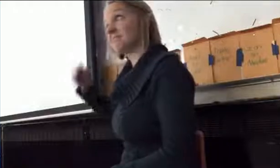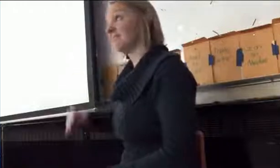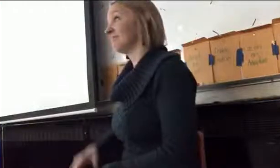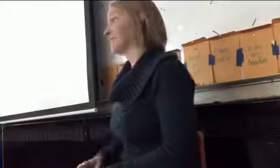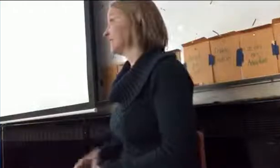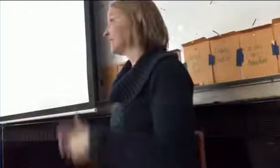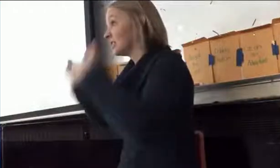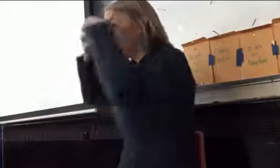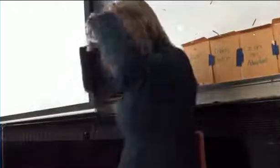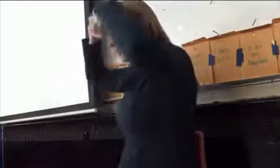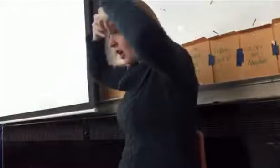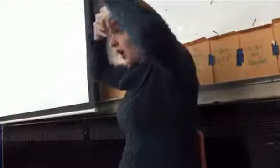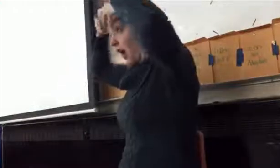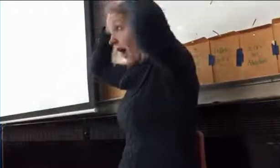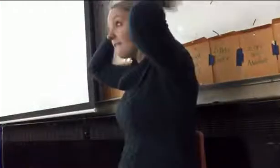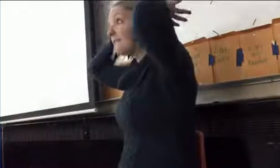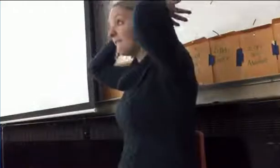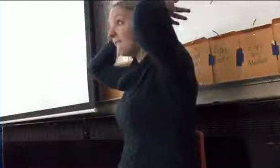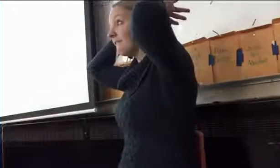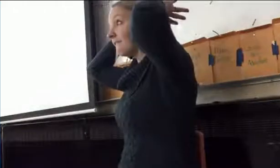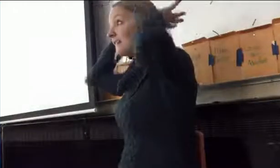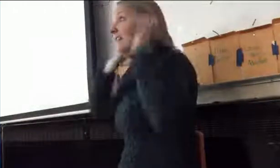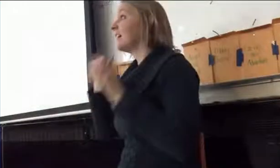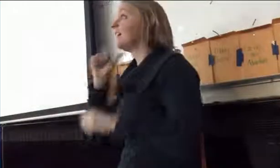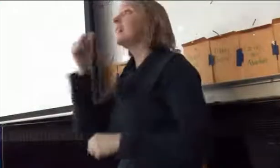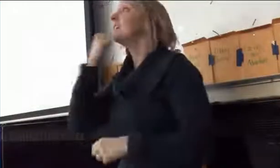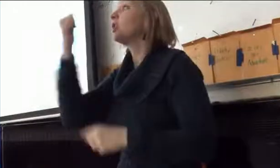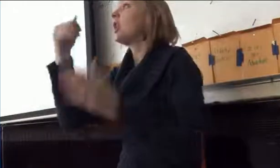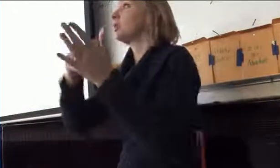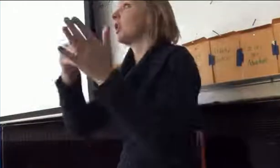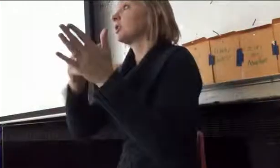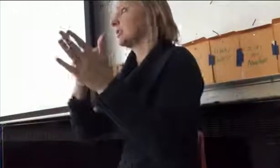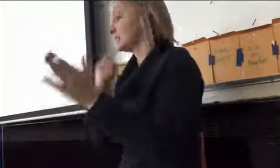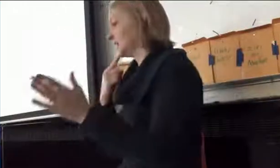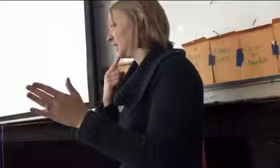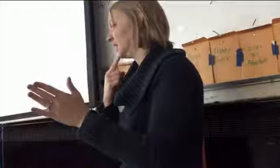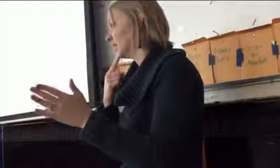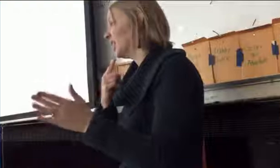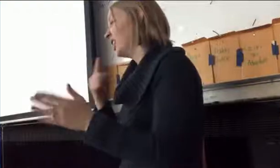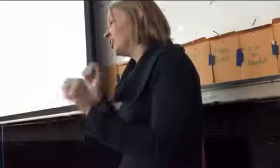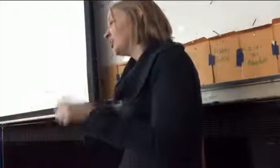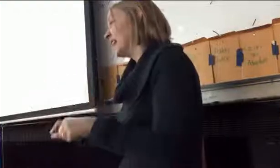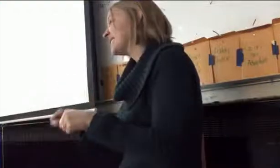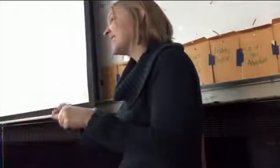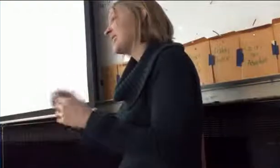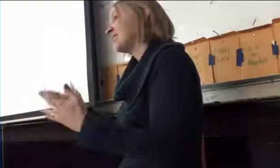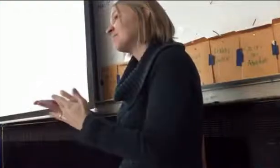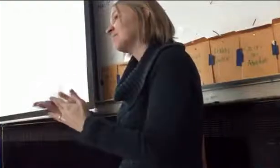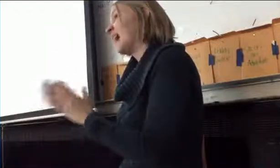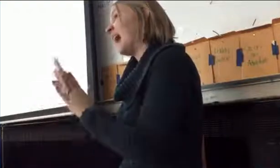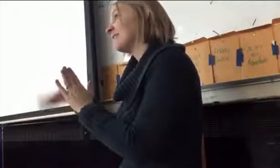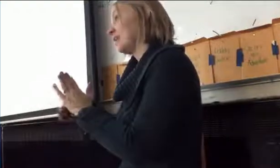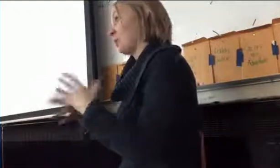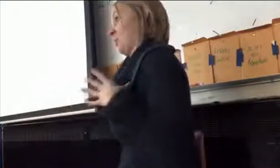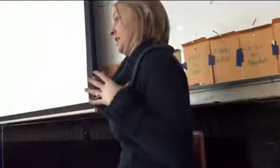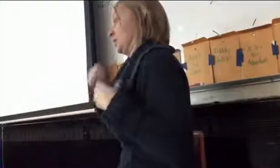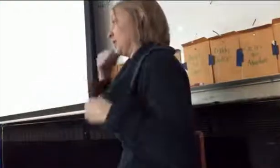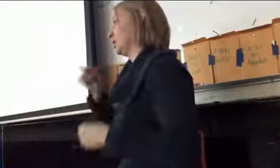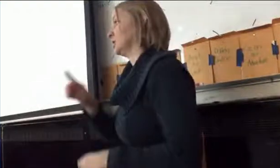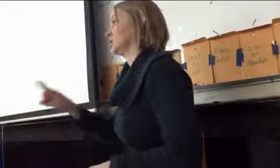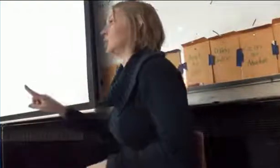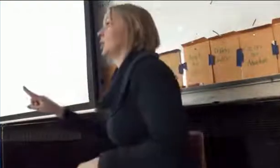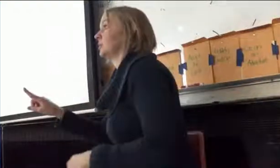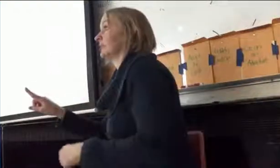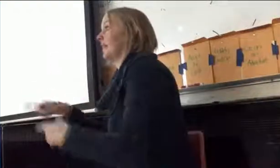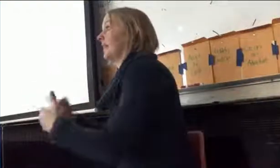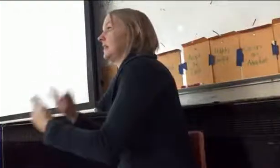forehead. Took it completely off. They didn't call the doctor or anything like that. They said you could take your 30-minute lunch break. So she goes into the back room to take her